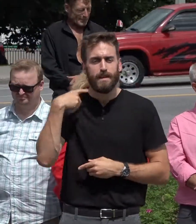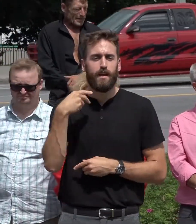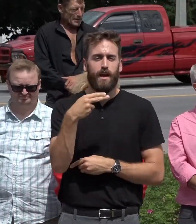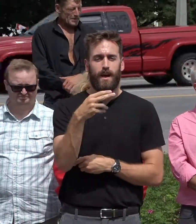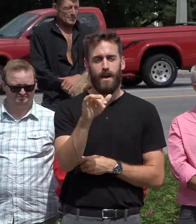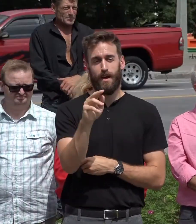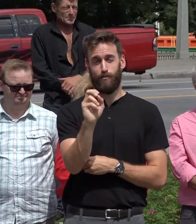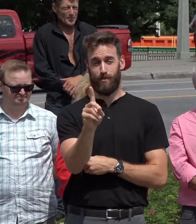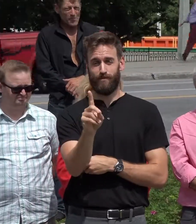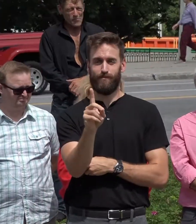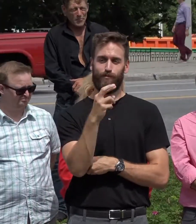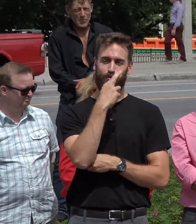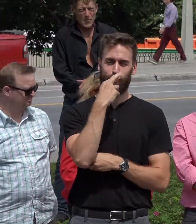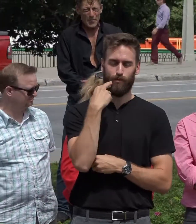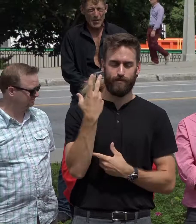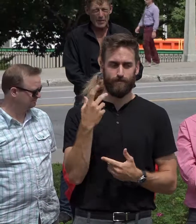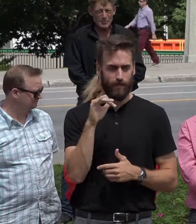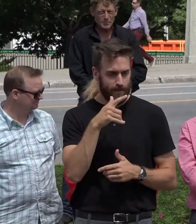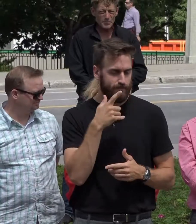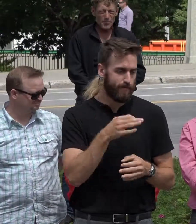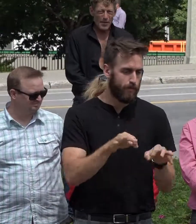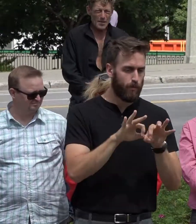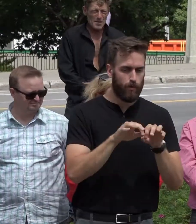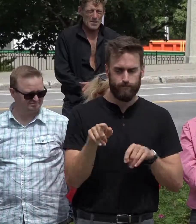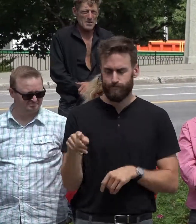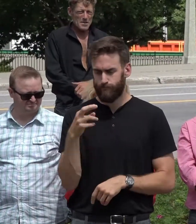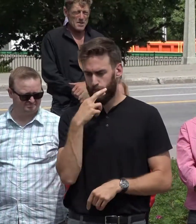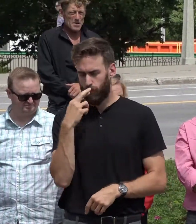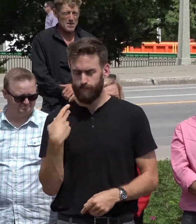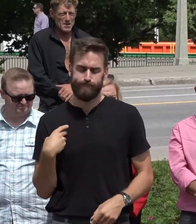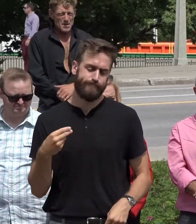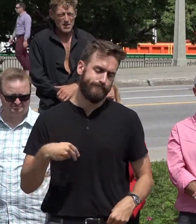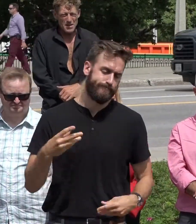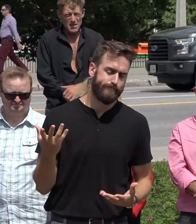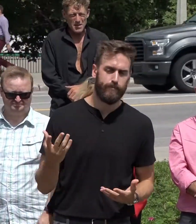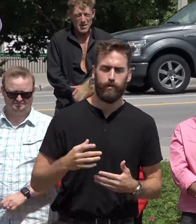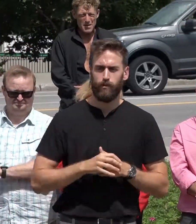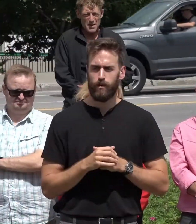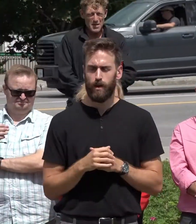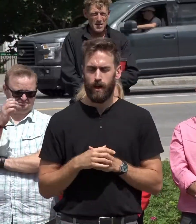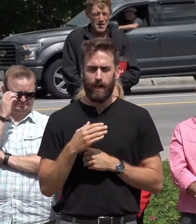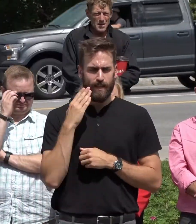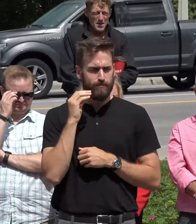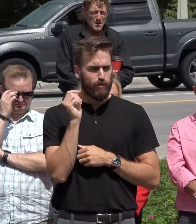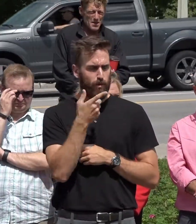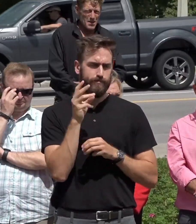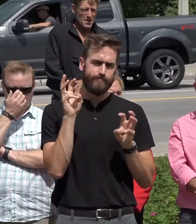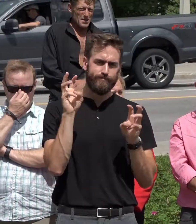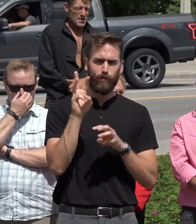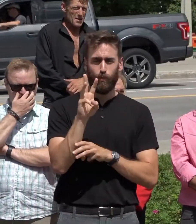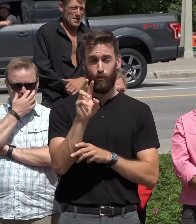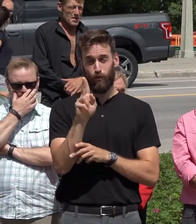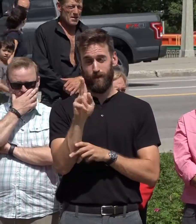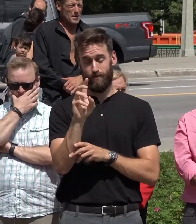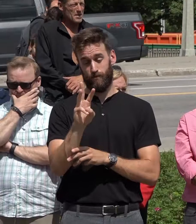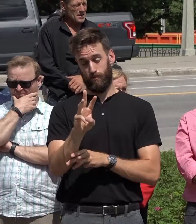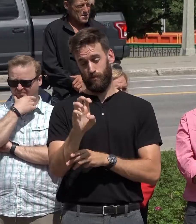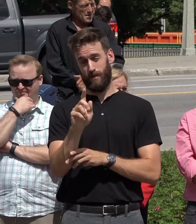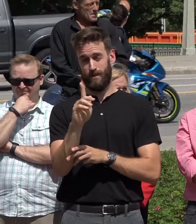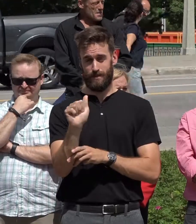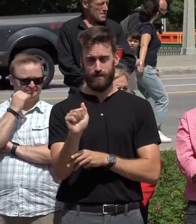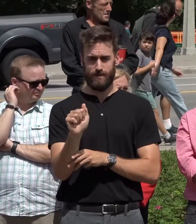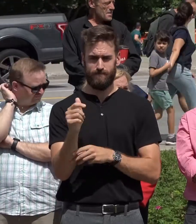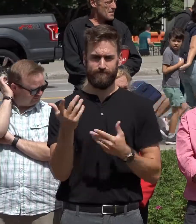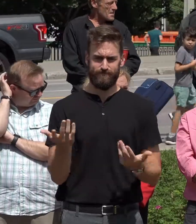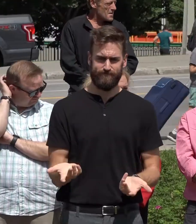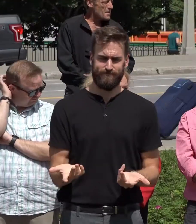that matter. And, you know, I think of all the other weeds, as people call them, on this land that